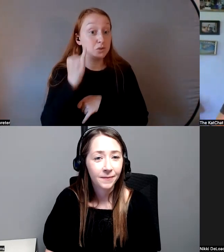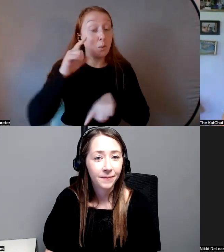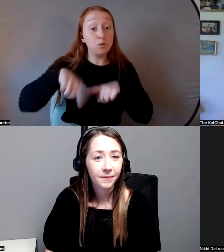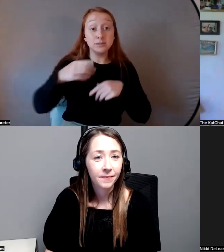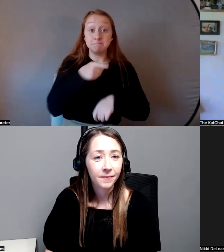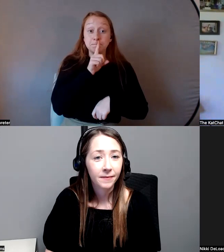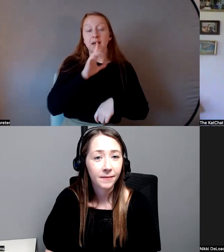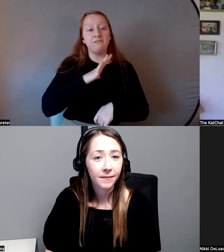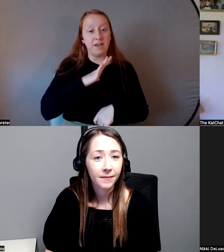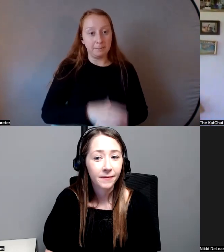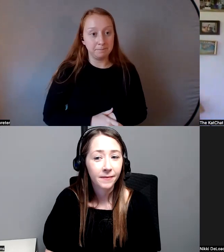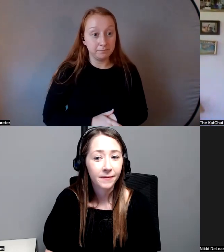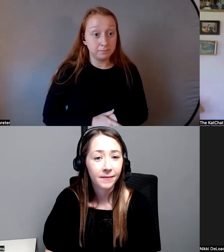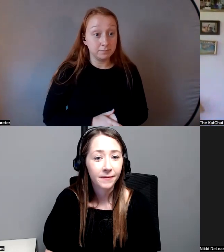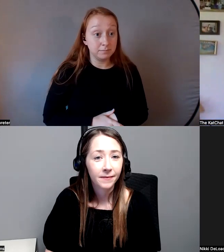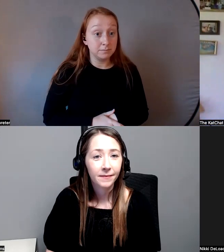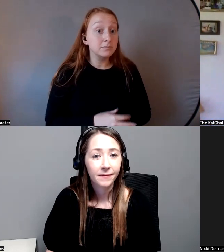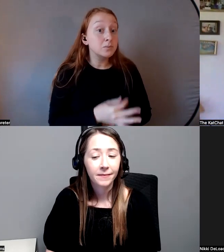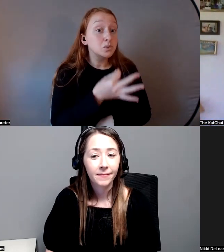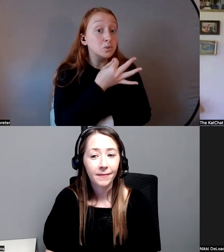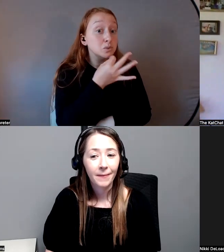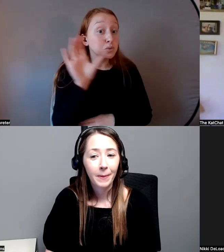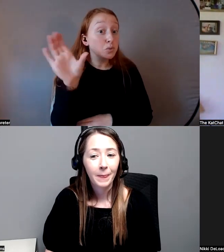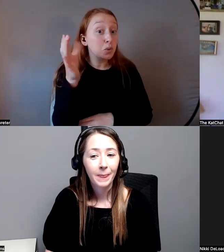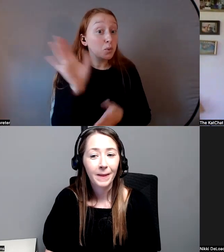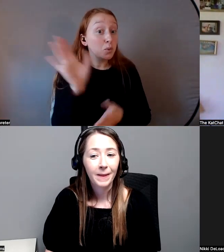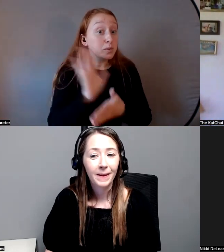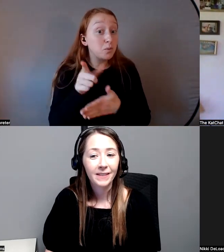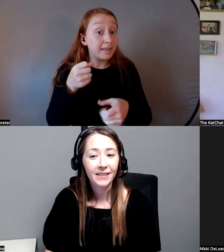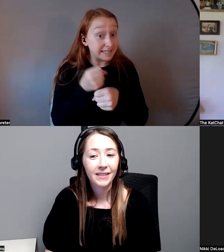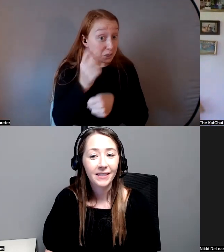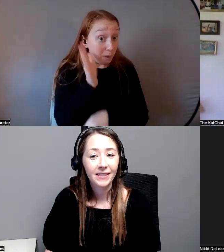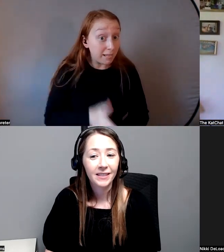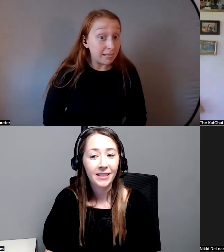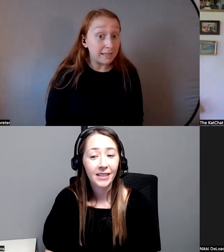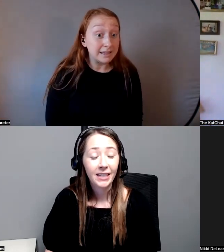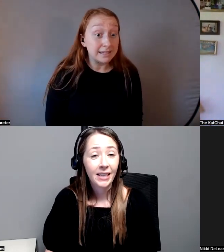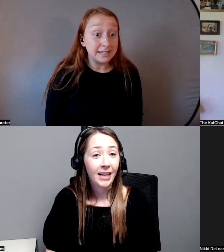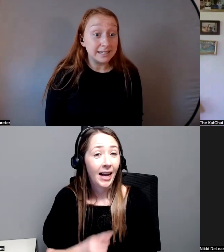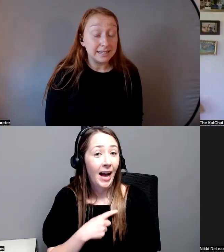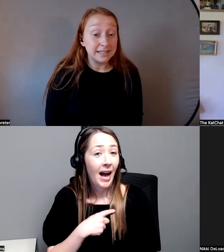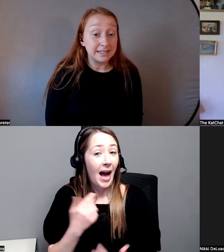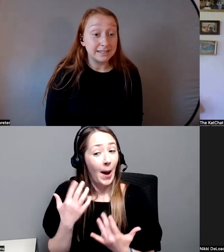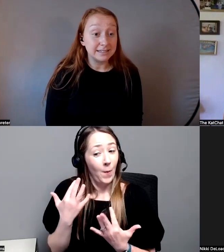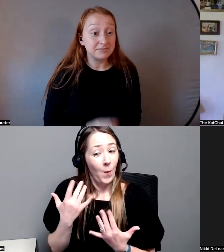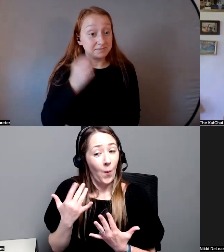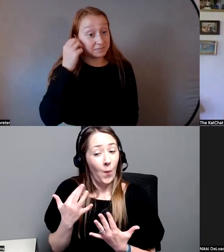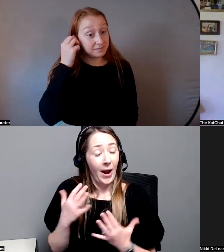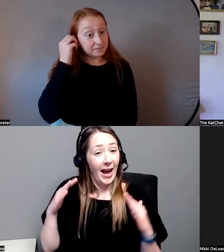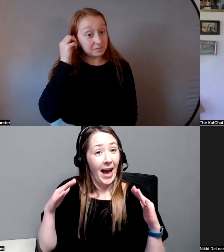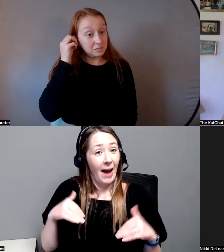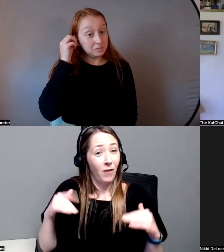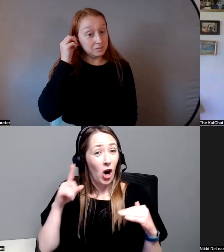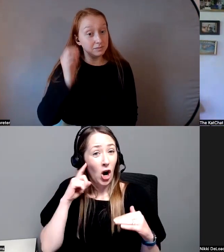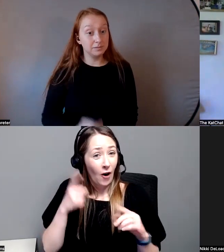okay. Are we getting a Christmas movie from you this year? I'm still waiting to hear from Hallmark